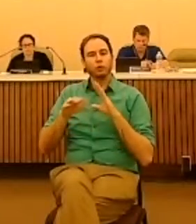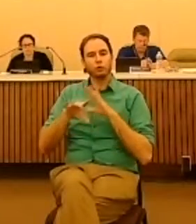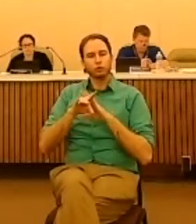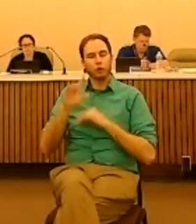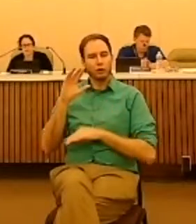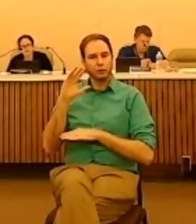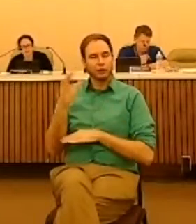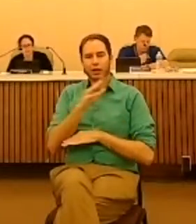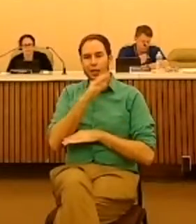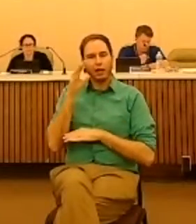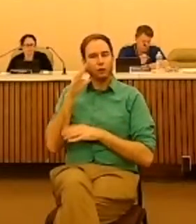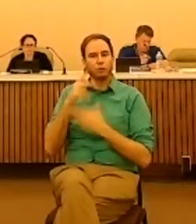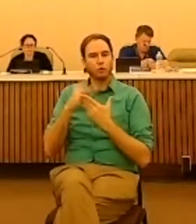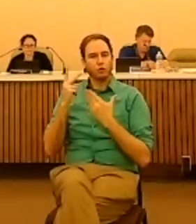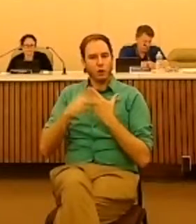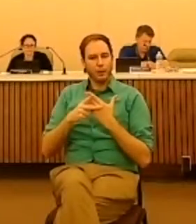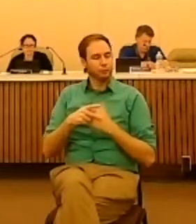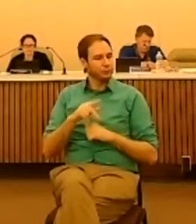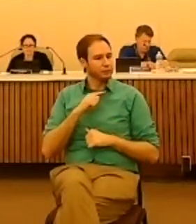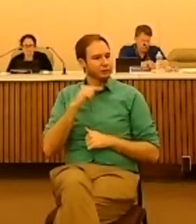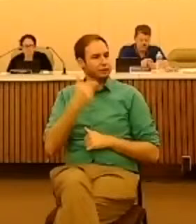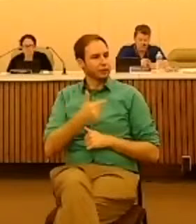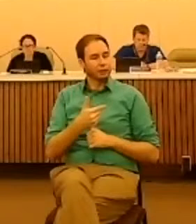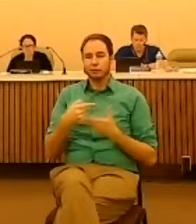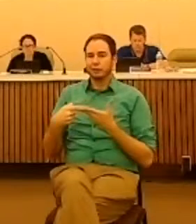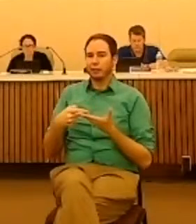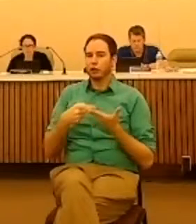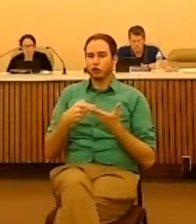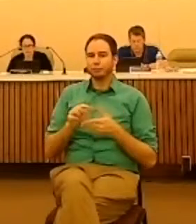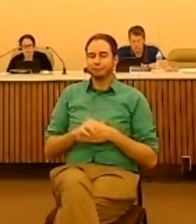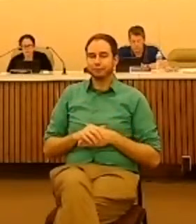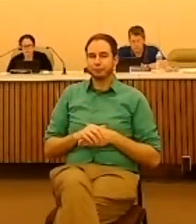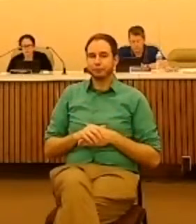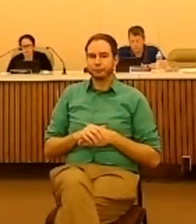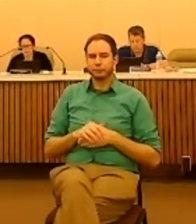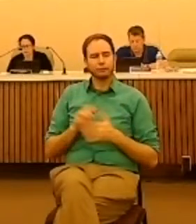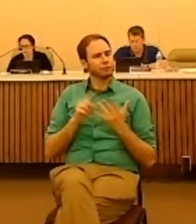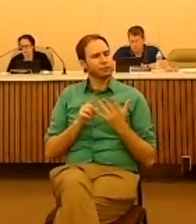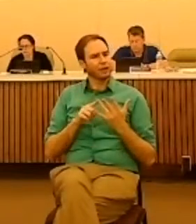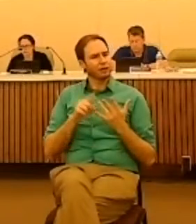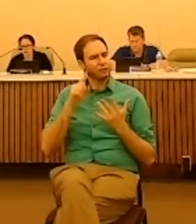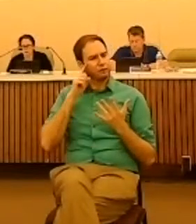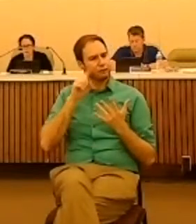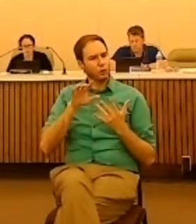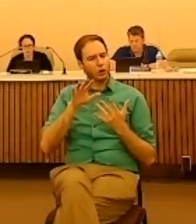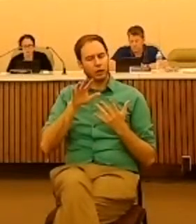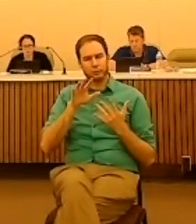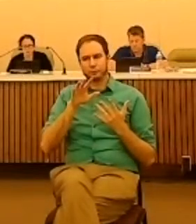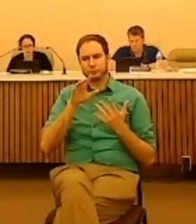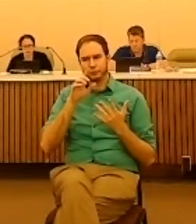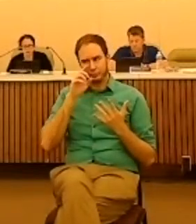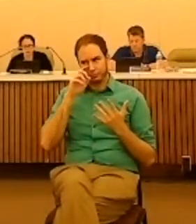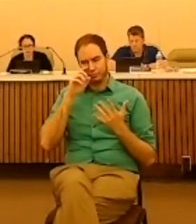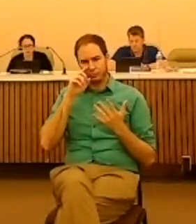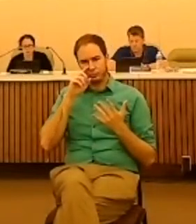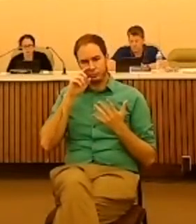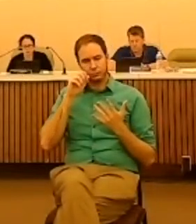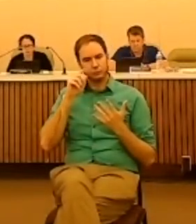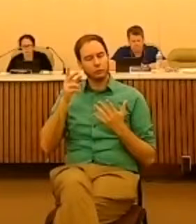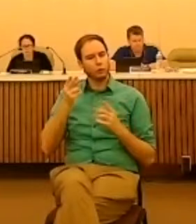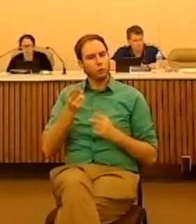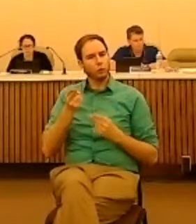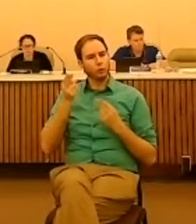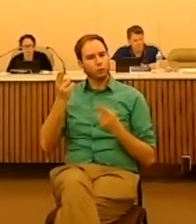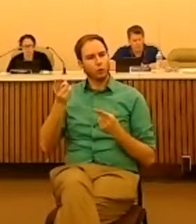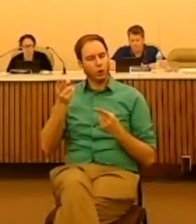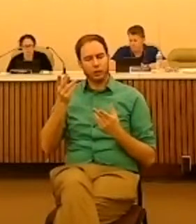aggregation program. Second. Any discussion? Is this to appoint,